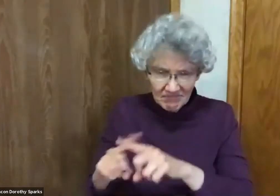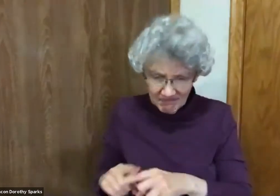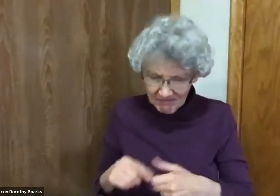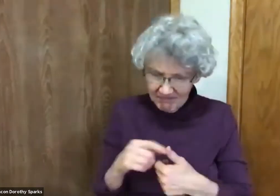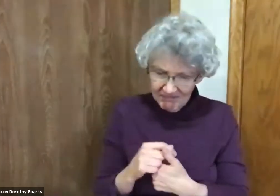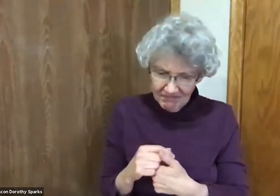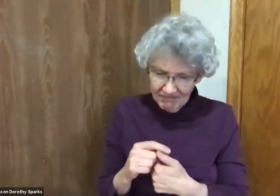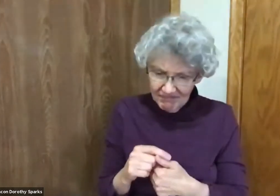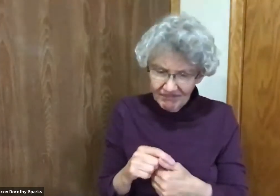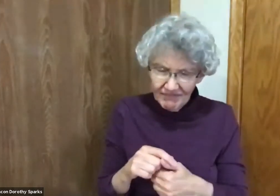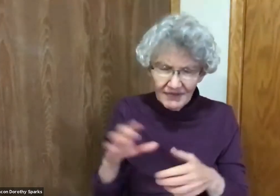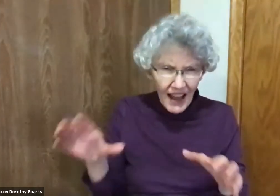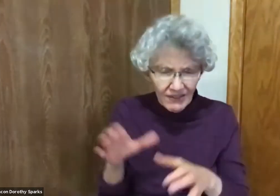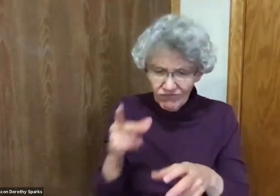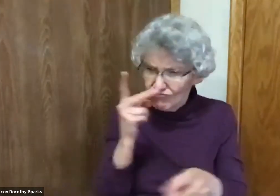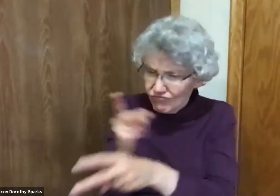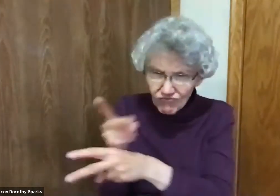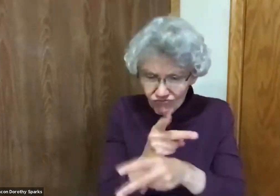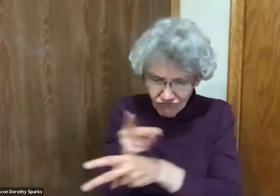for children,